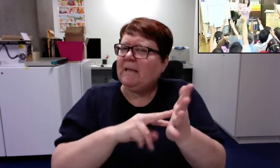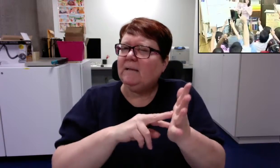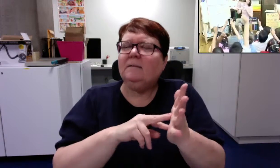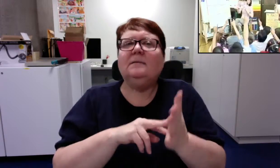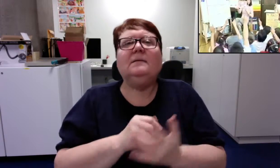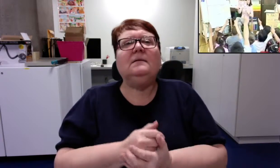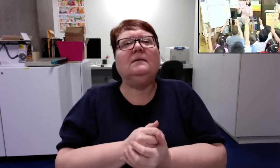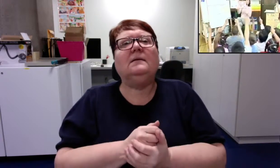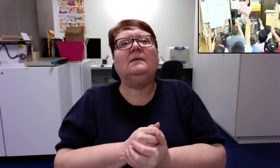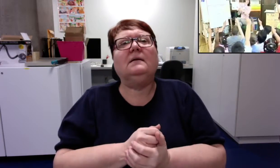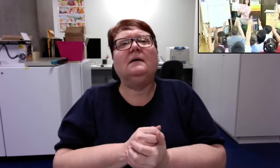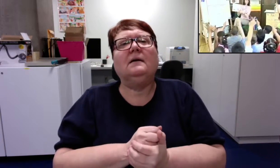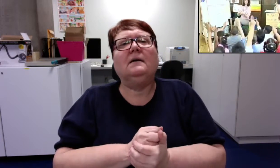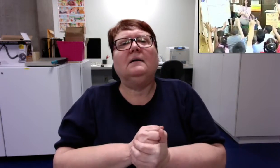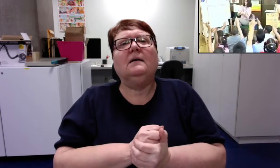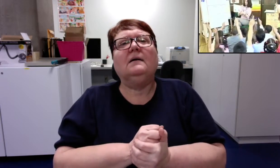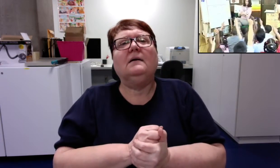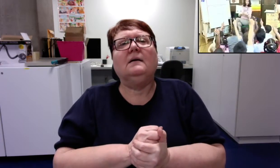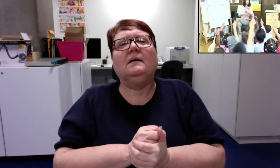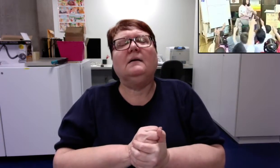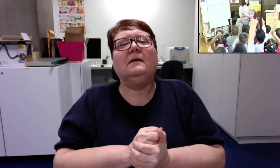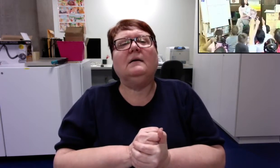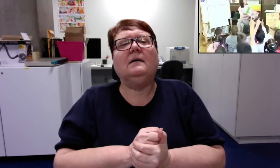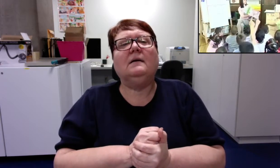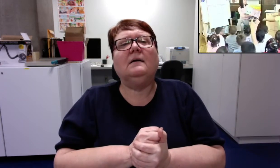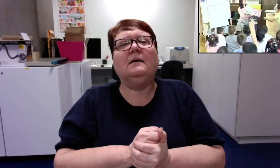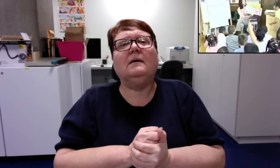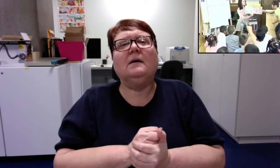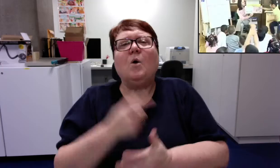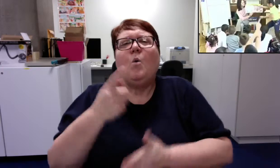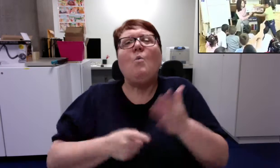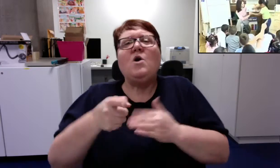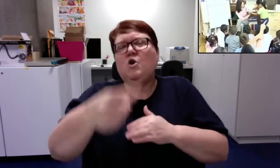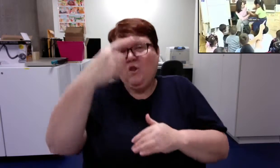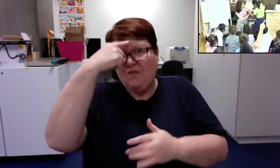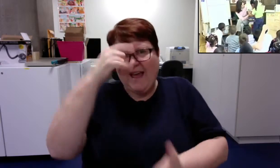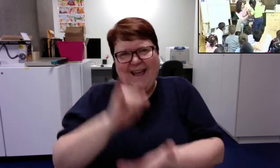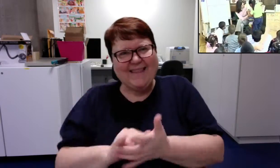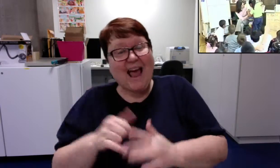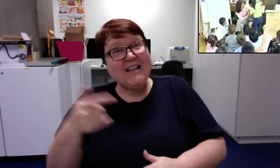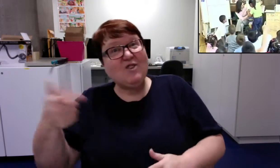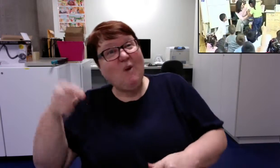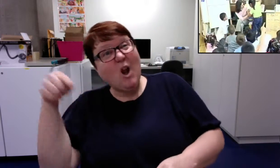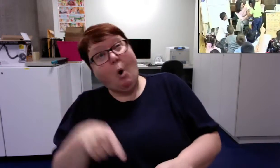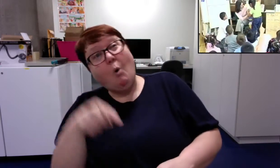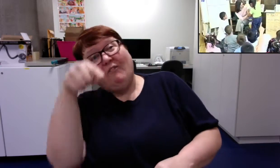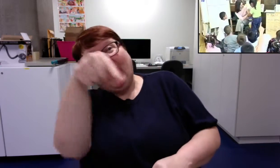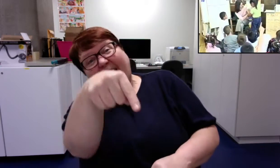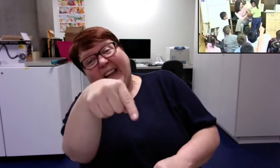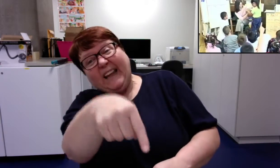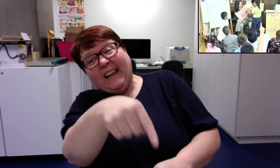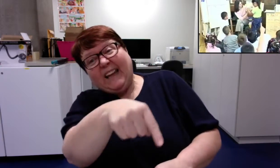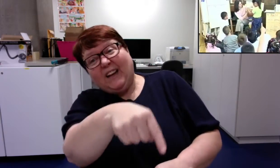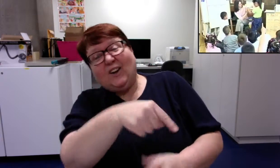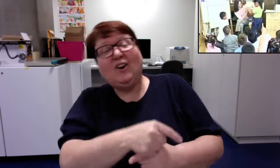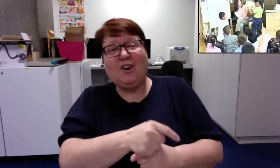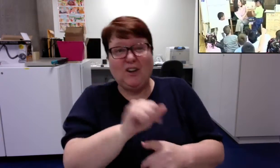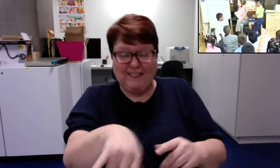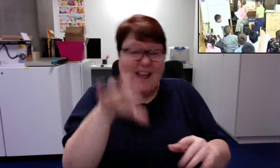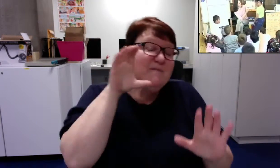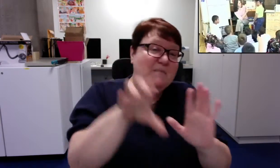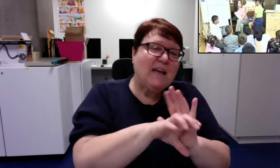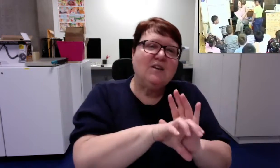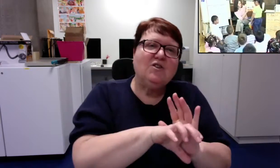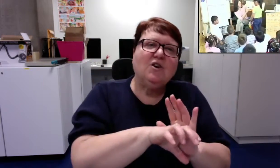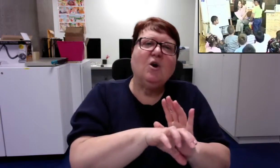might mean. Oh, I can see it right Nicole, what are you thinking? It's like over here. There's a little picture. Okay, so what do you